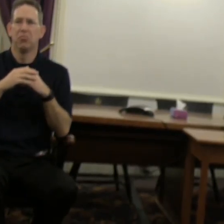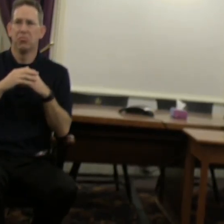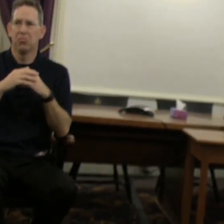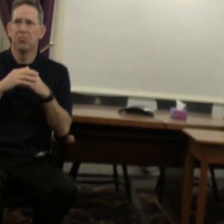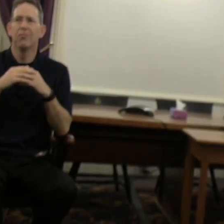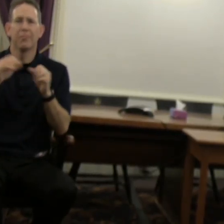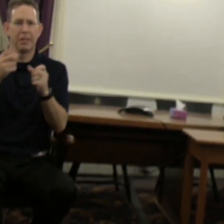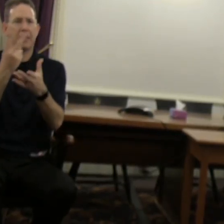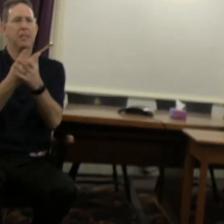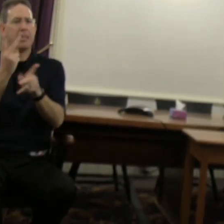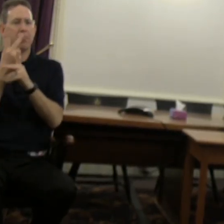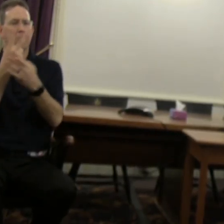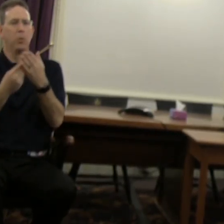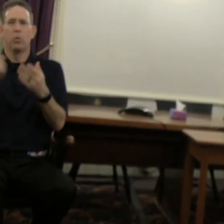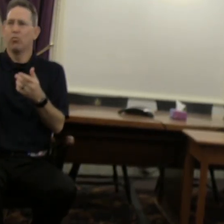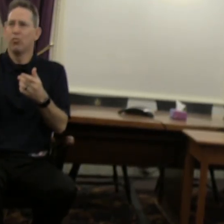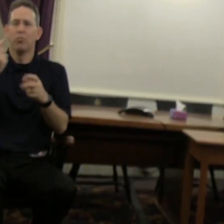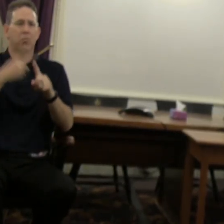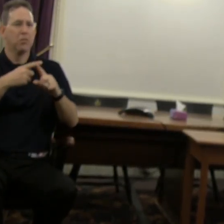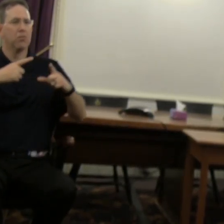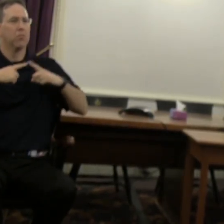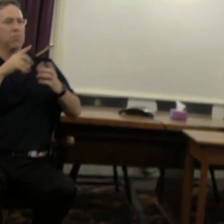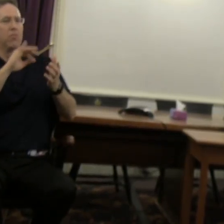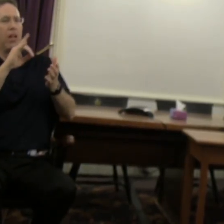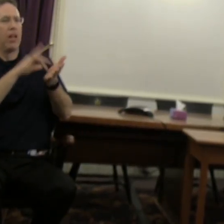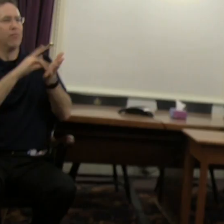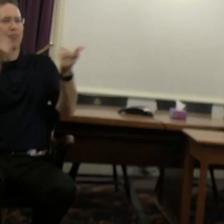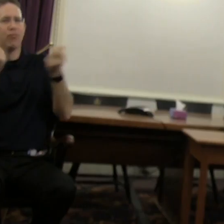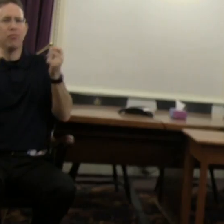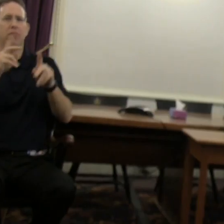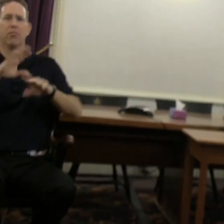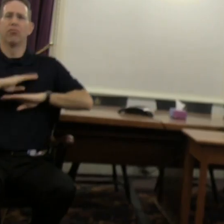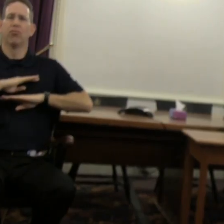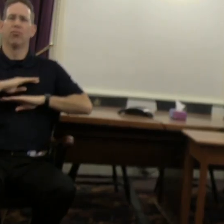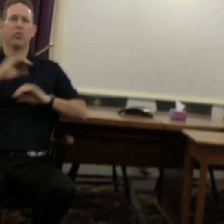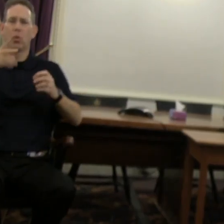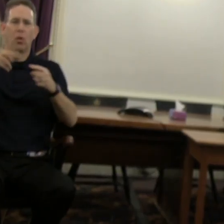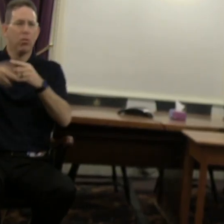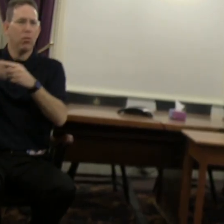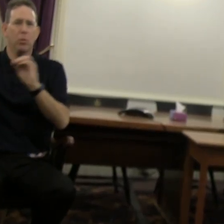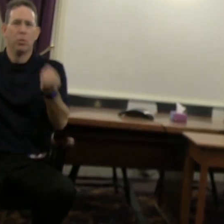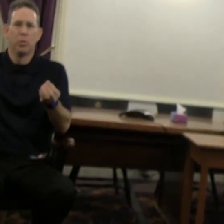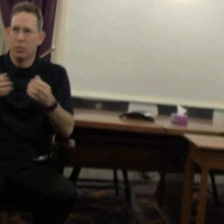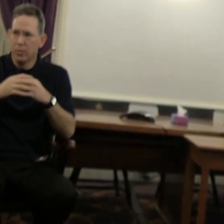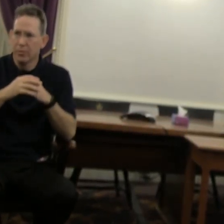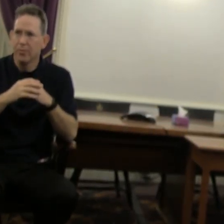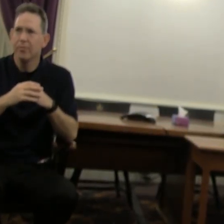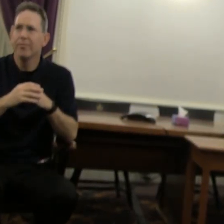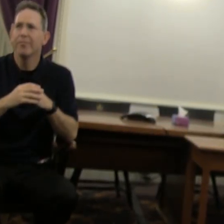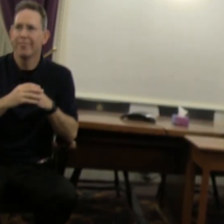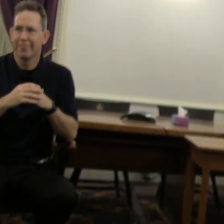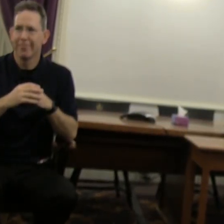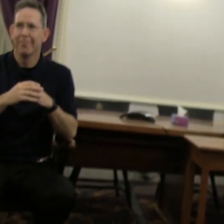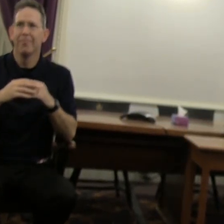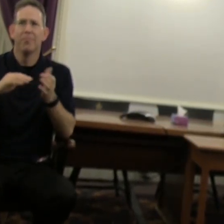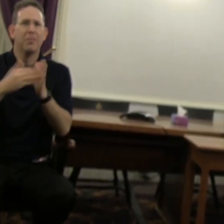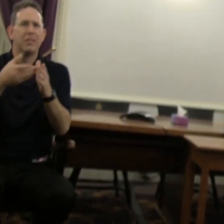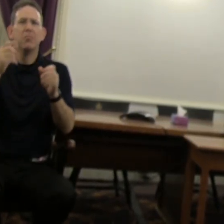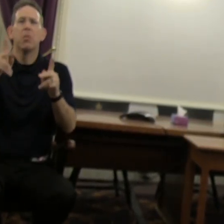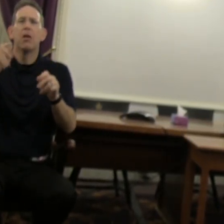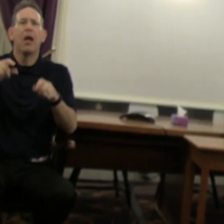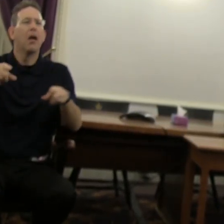to be disregarded after conversion from SSDI, providing, of course, all other eligibility